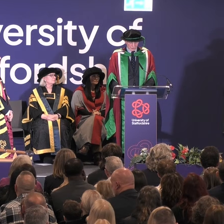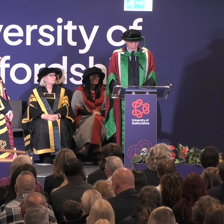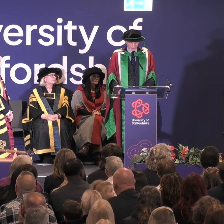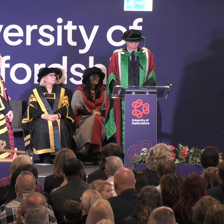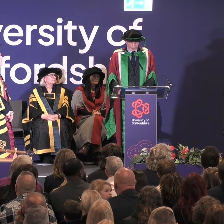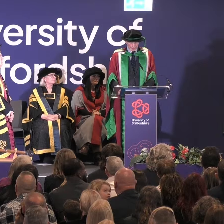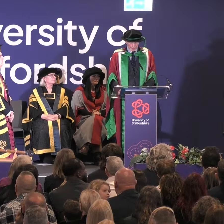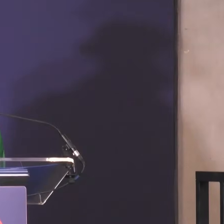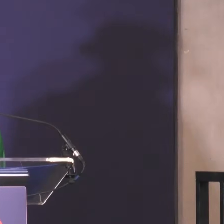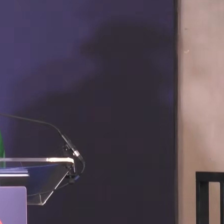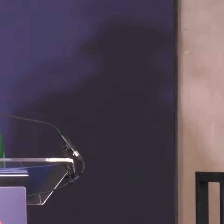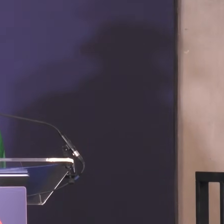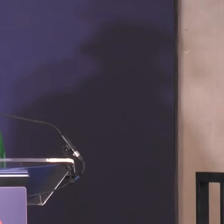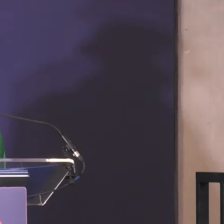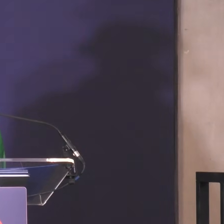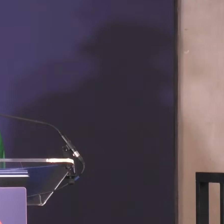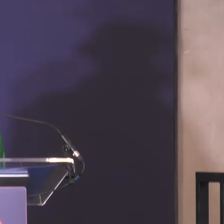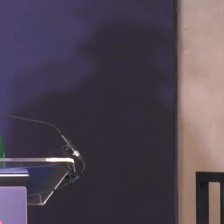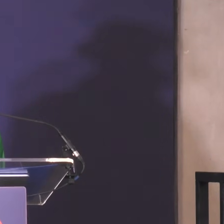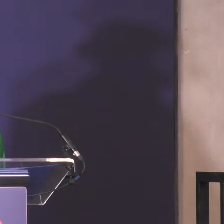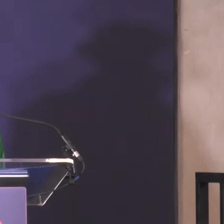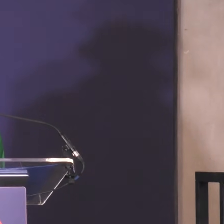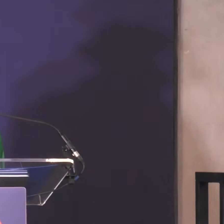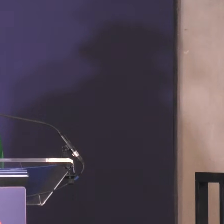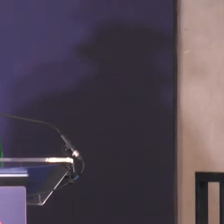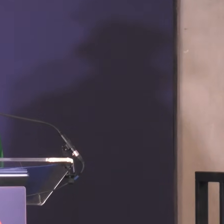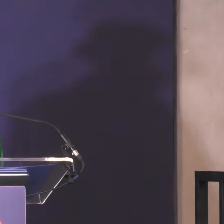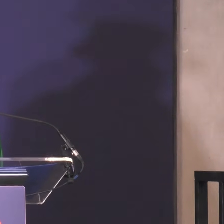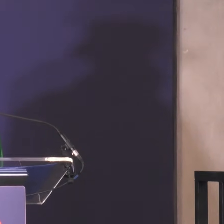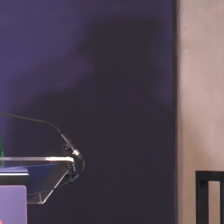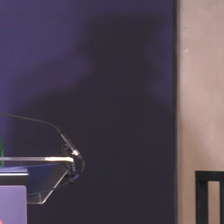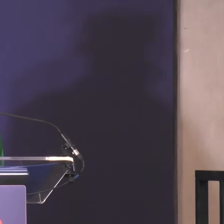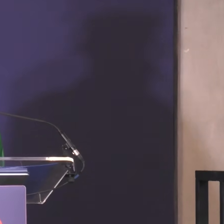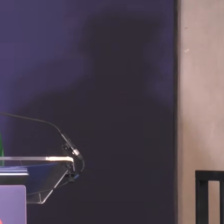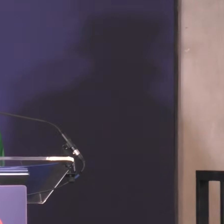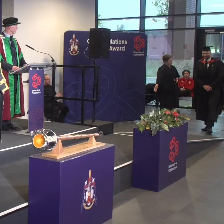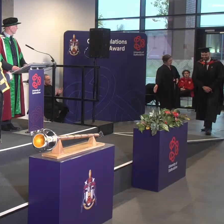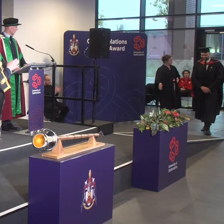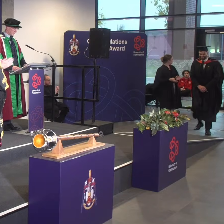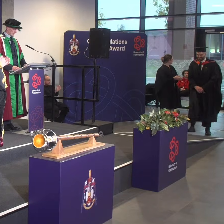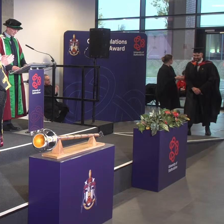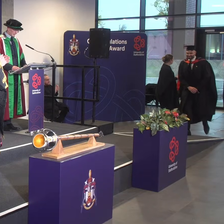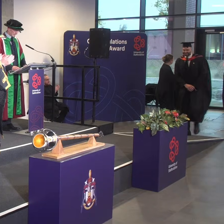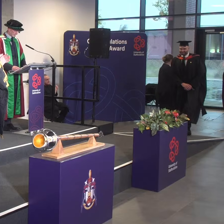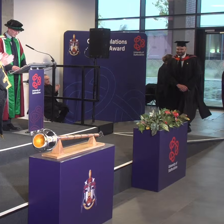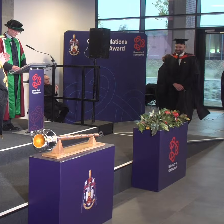Master's degree in International Security, Contemporary China, Daniel Downing.